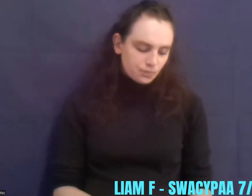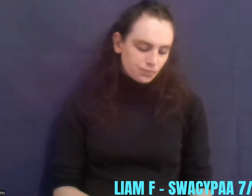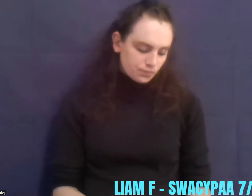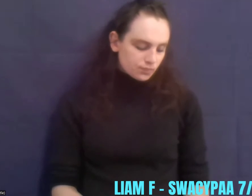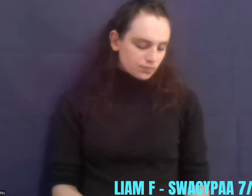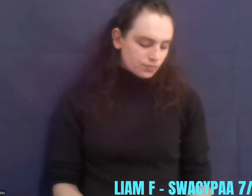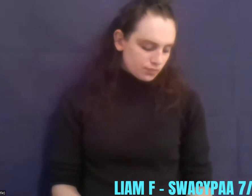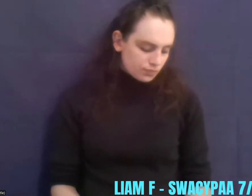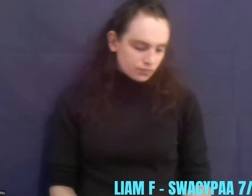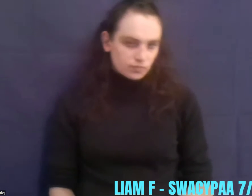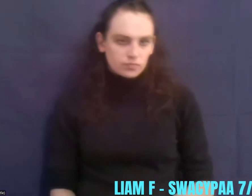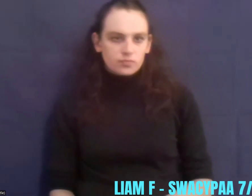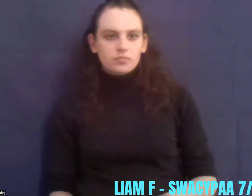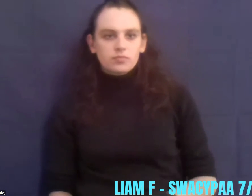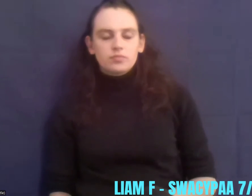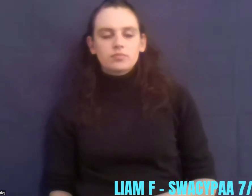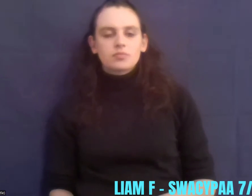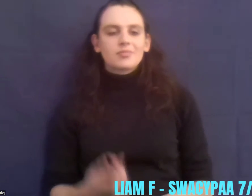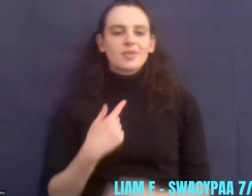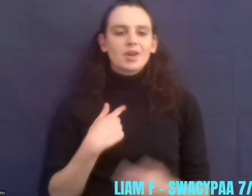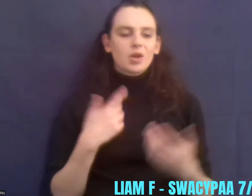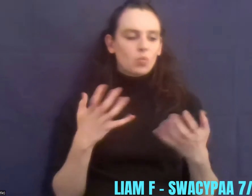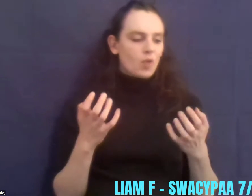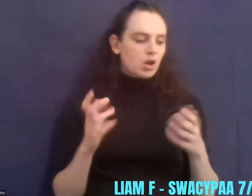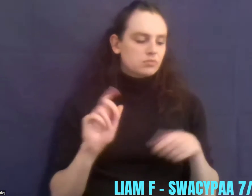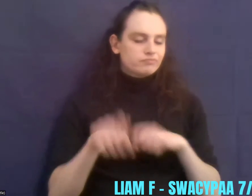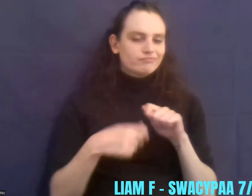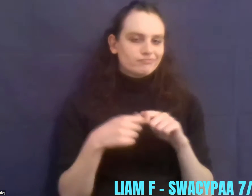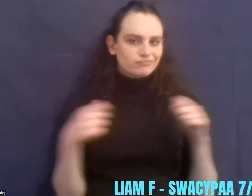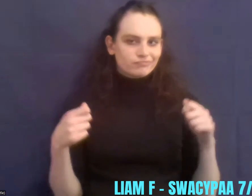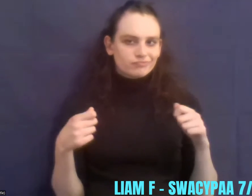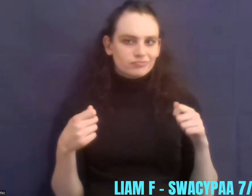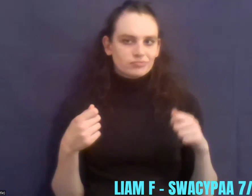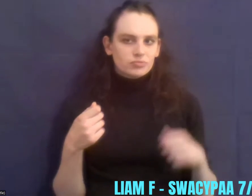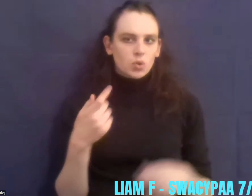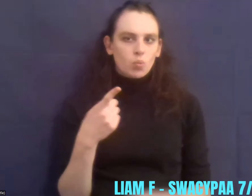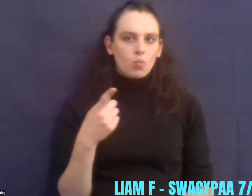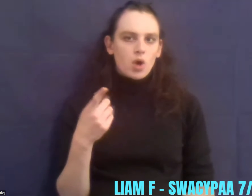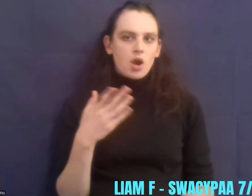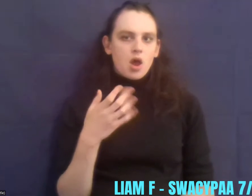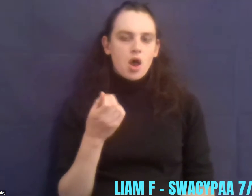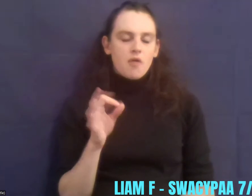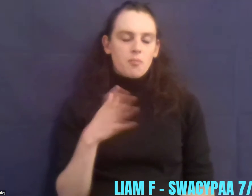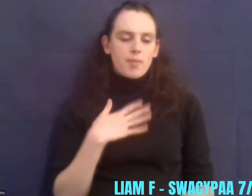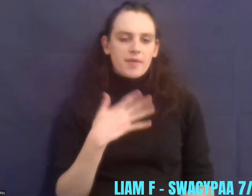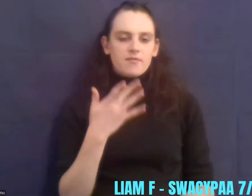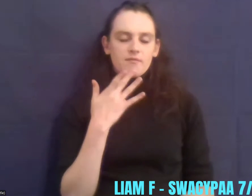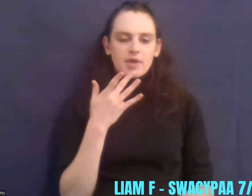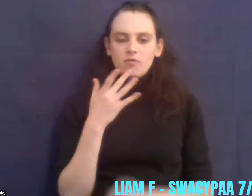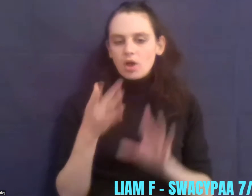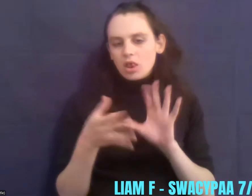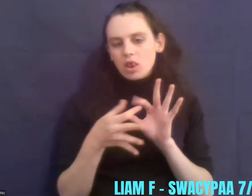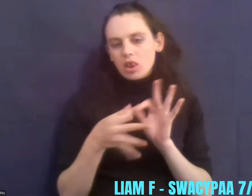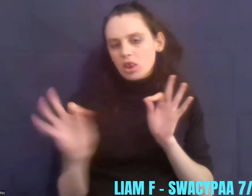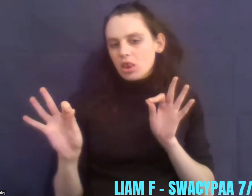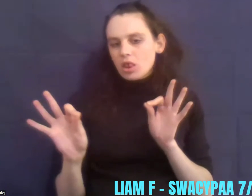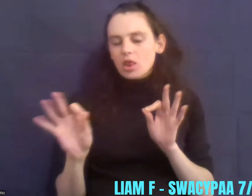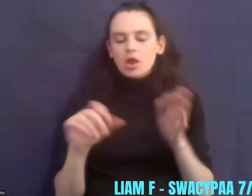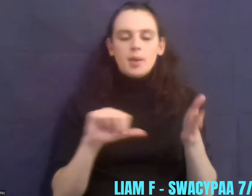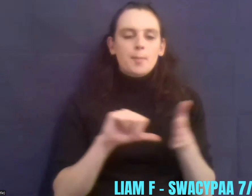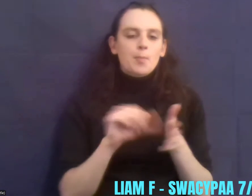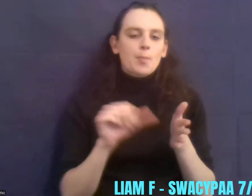I want to finish one of my favorite lines is it's on page